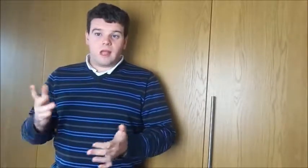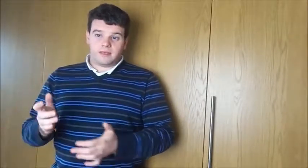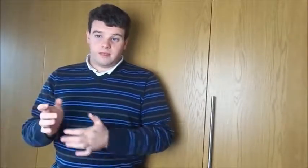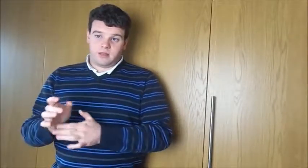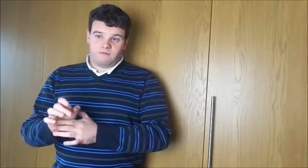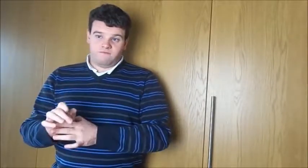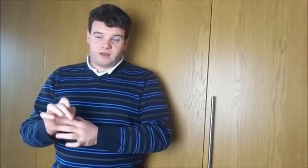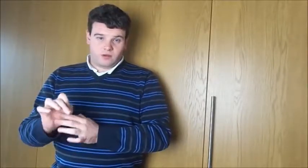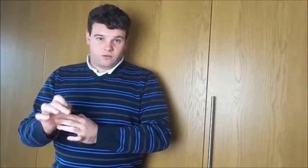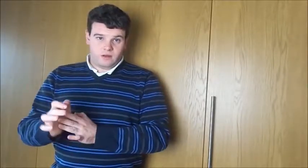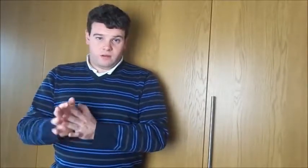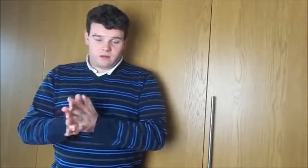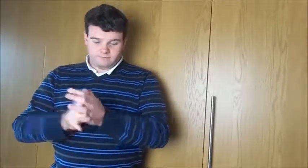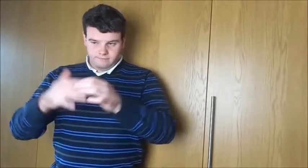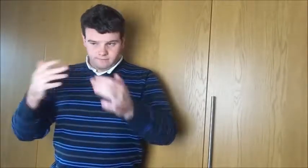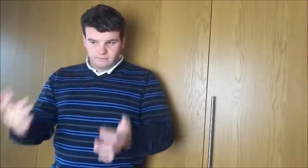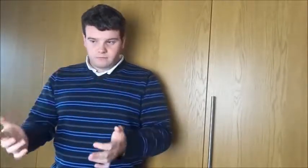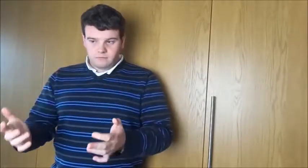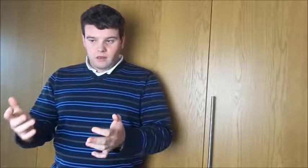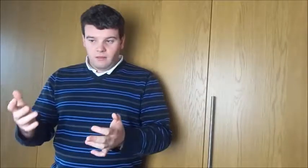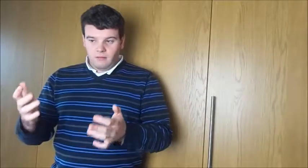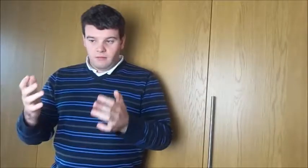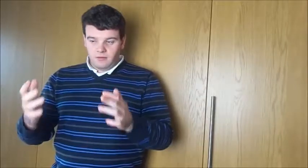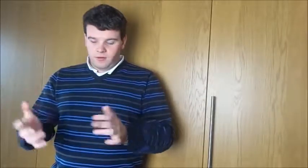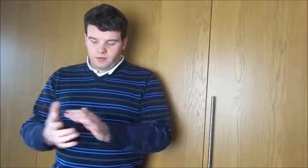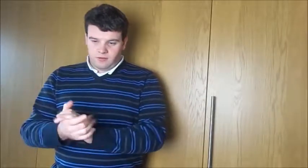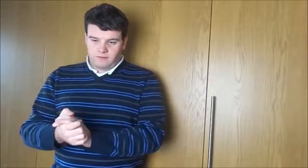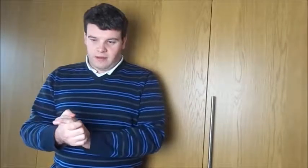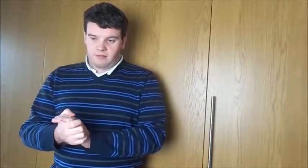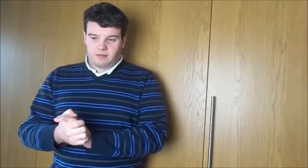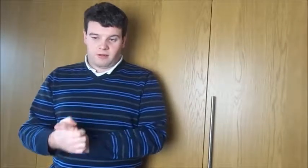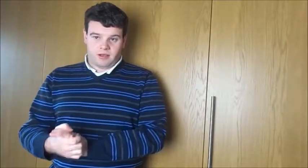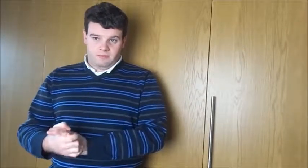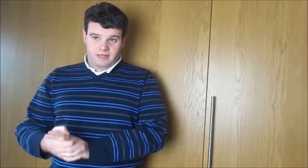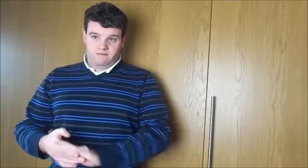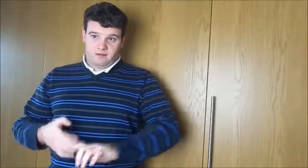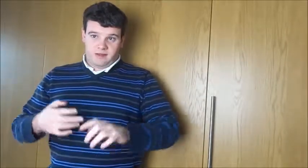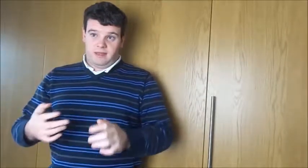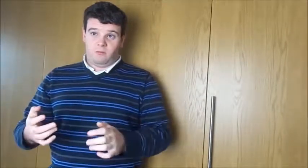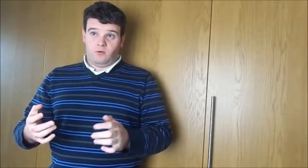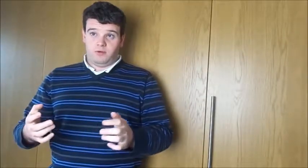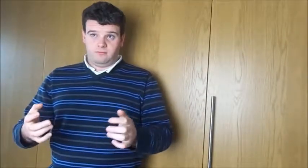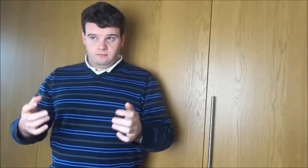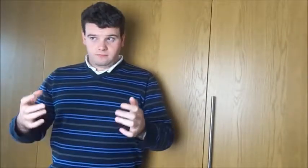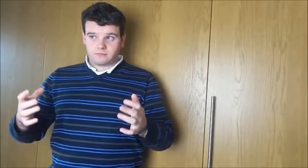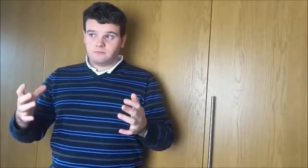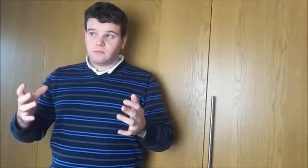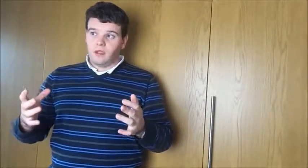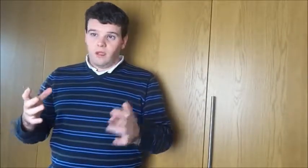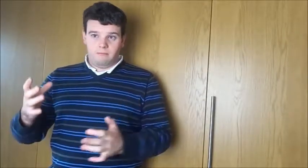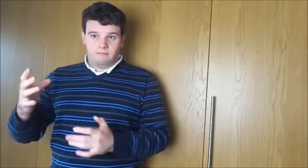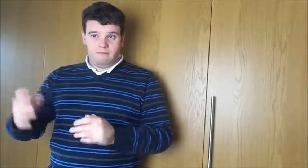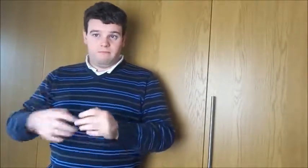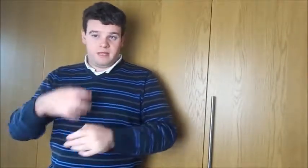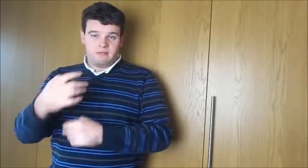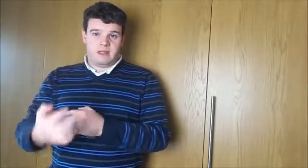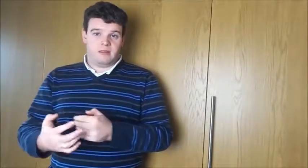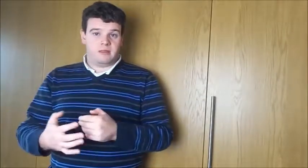And Victoria, the Duchess of Kent, started to believe that she would, this may